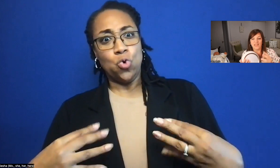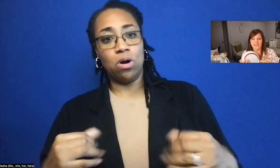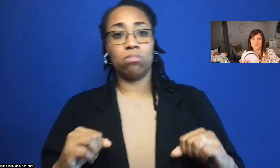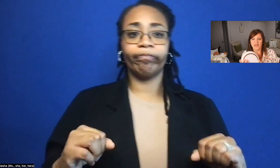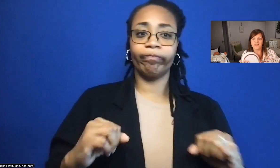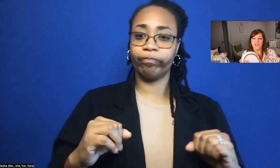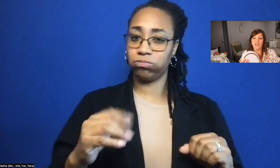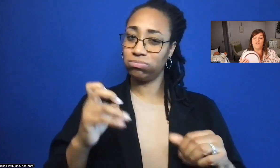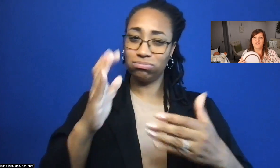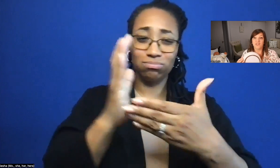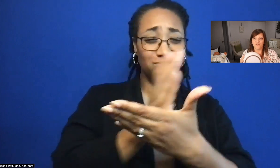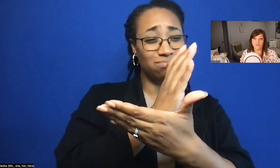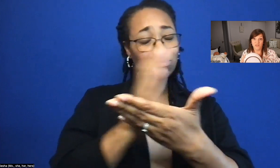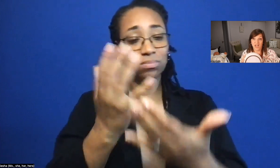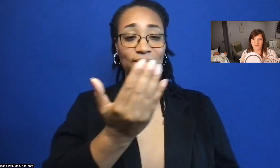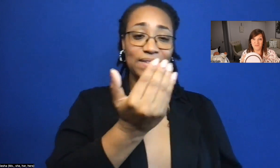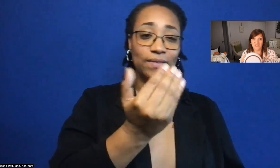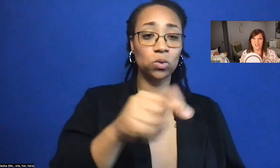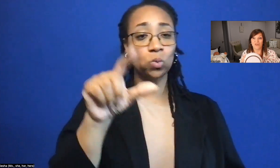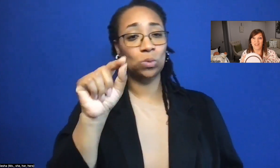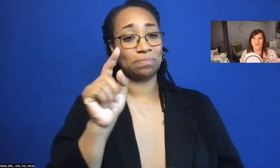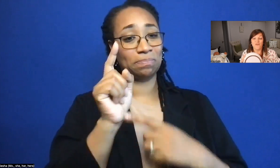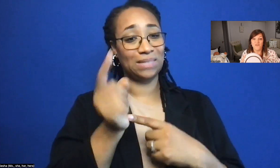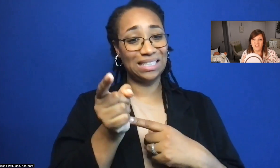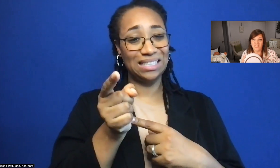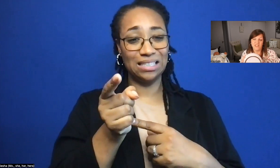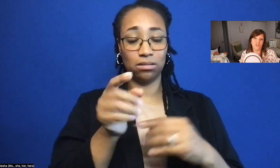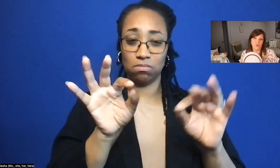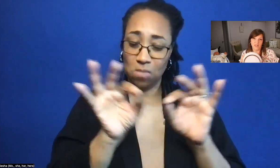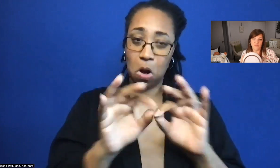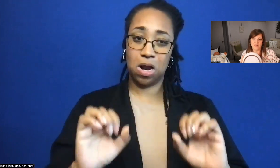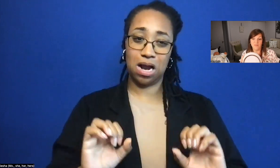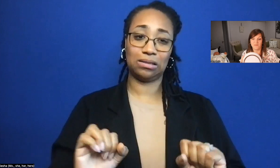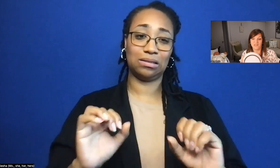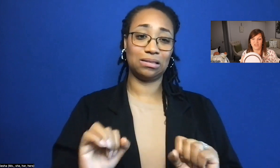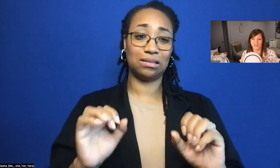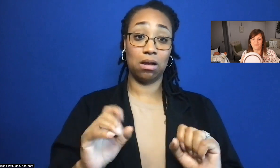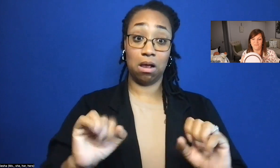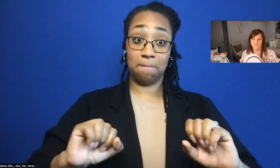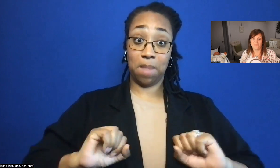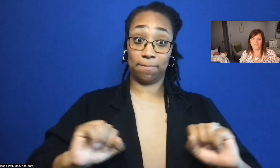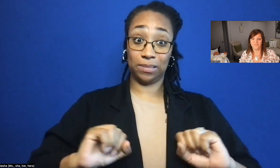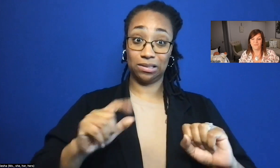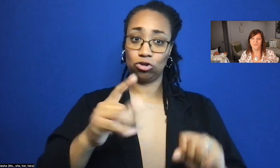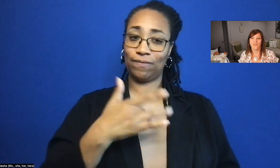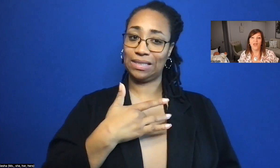stimulate, express for several times during a 15 to 20-minute pump session.